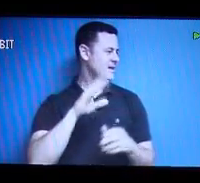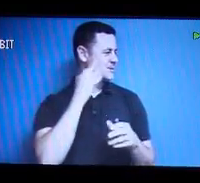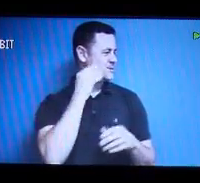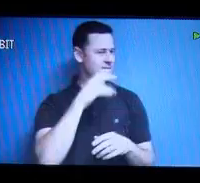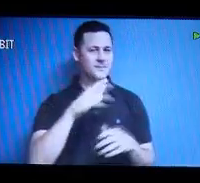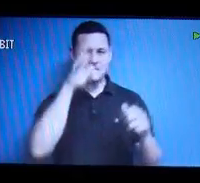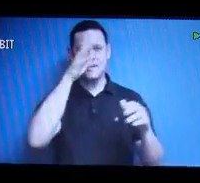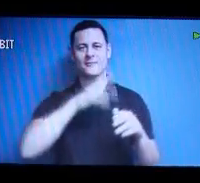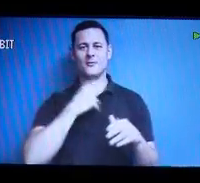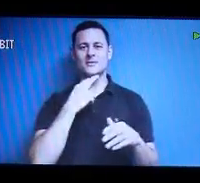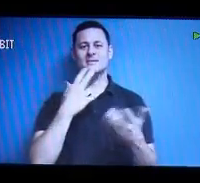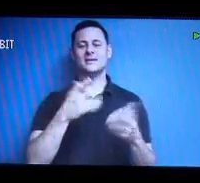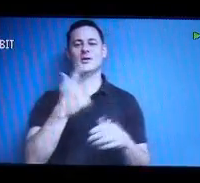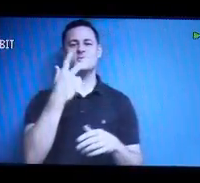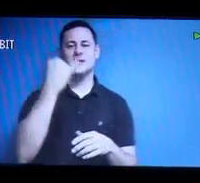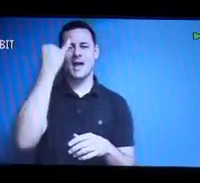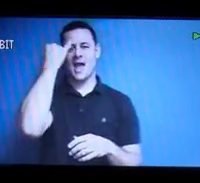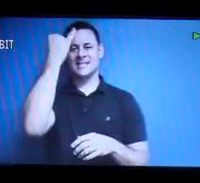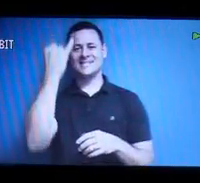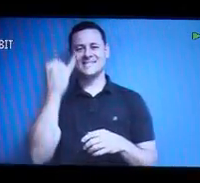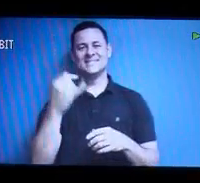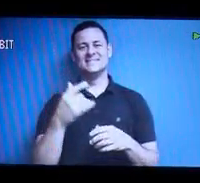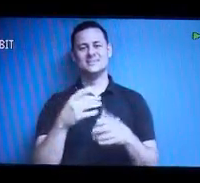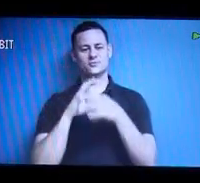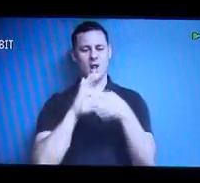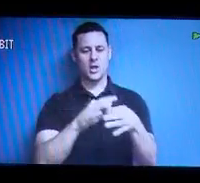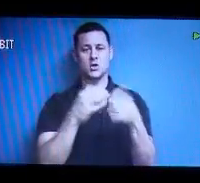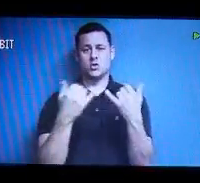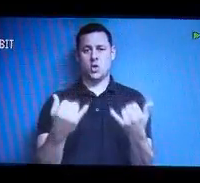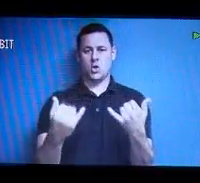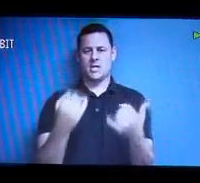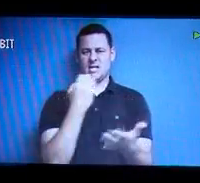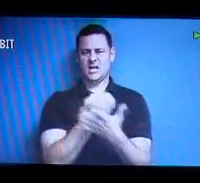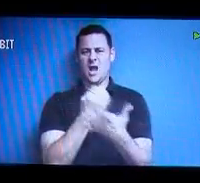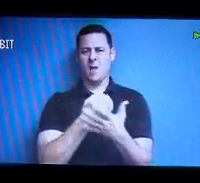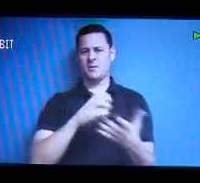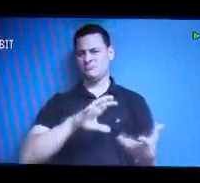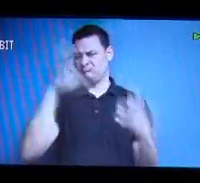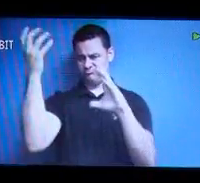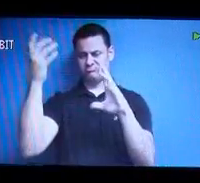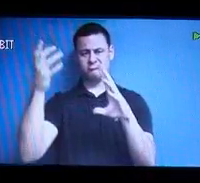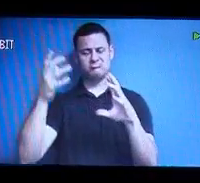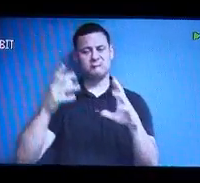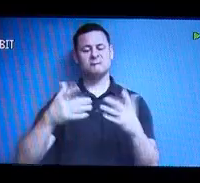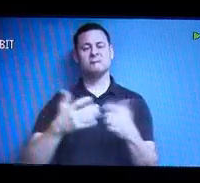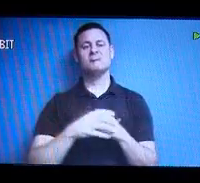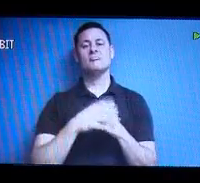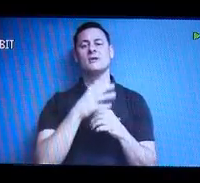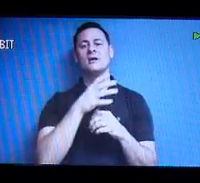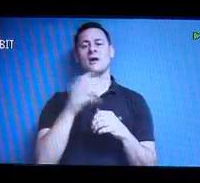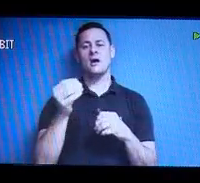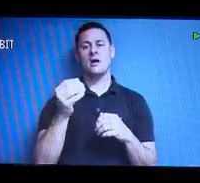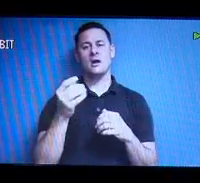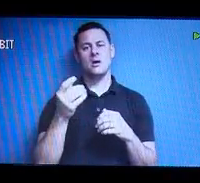They all relate to the current economic crisis, and they all relate to the fact that real estate was an important part of the